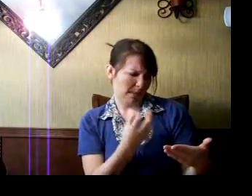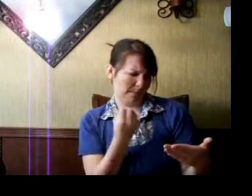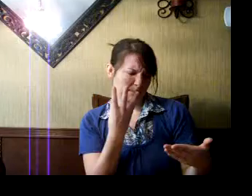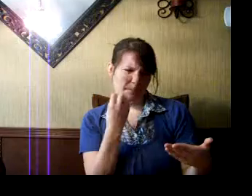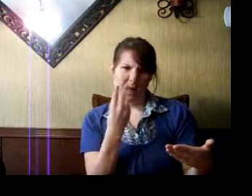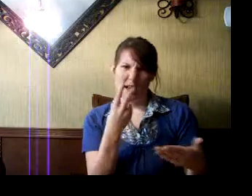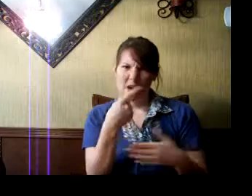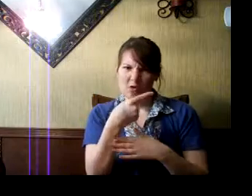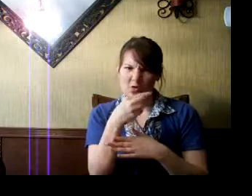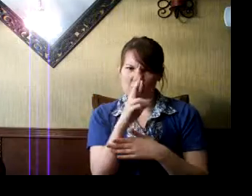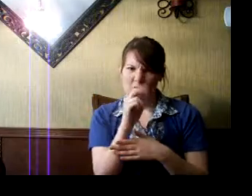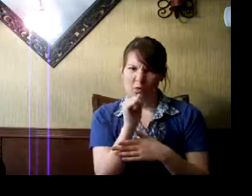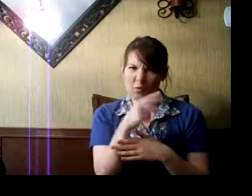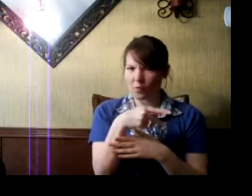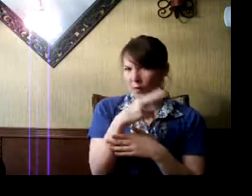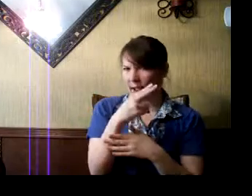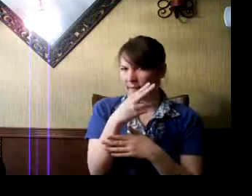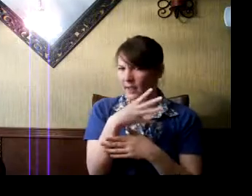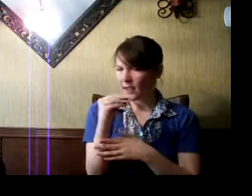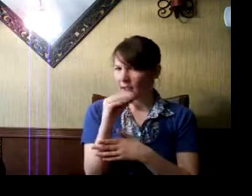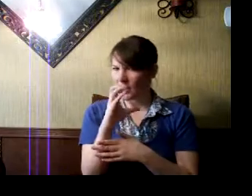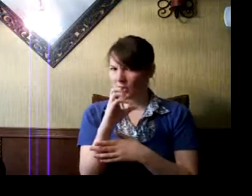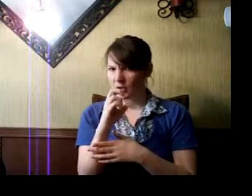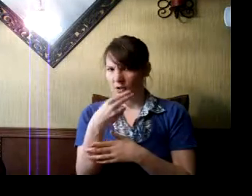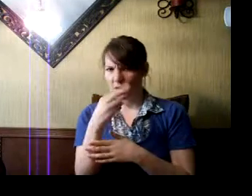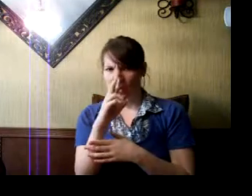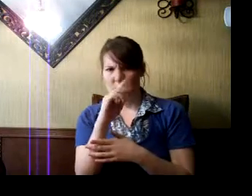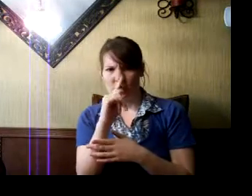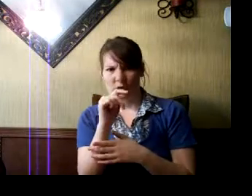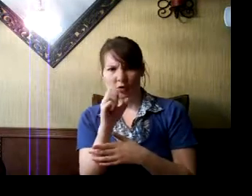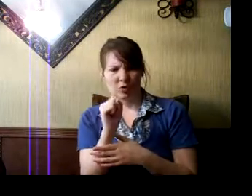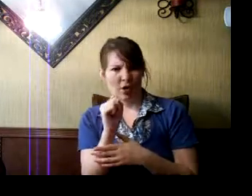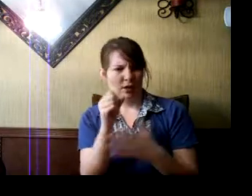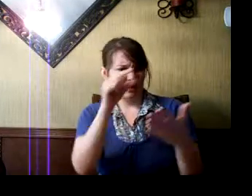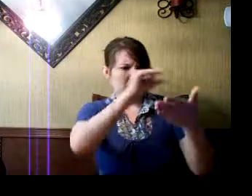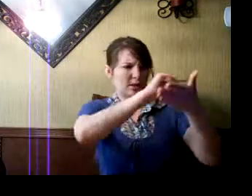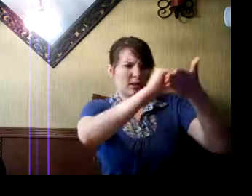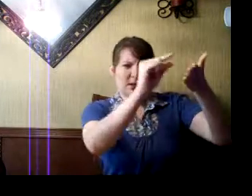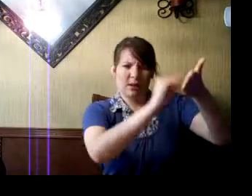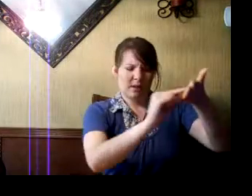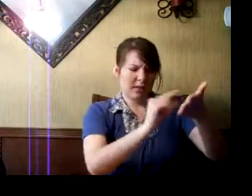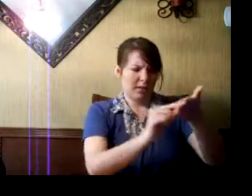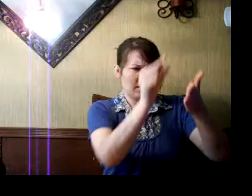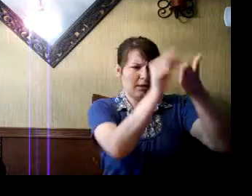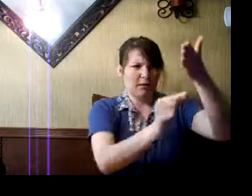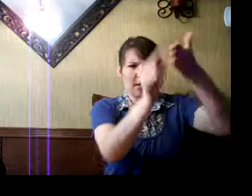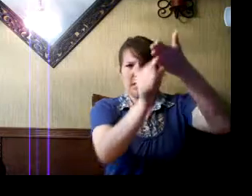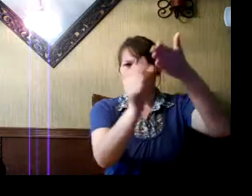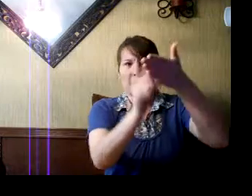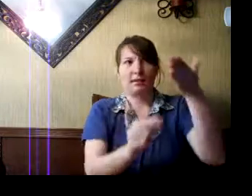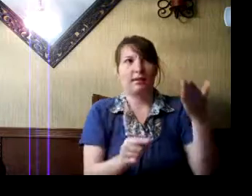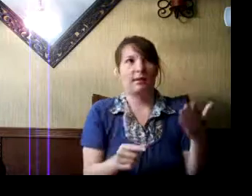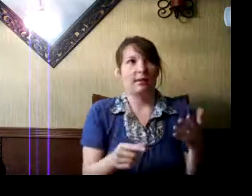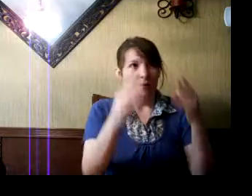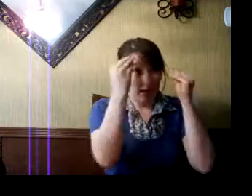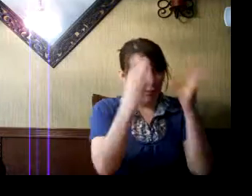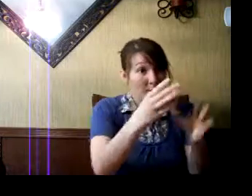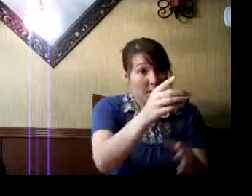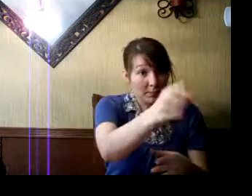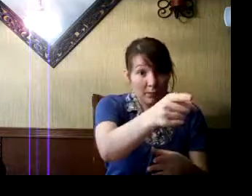content information there is telling you, hey, good teacher, now is the appropriate time to review and or teach the